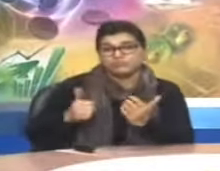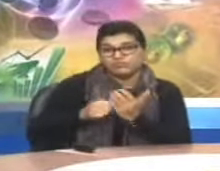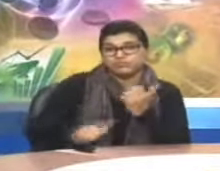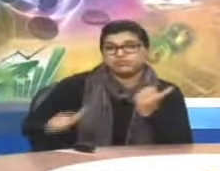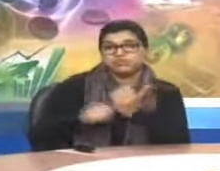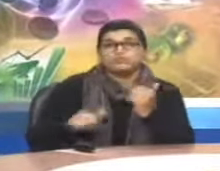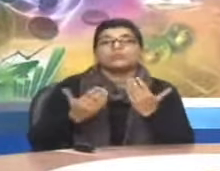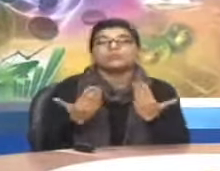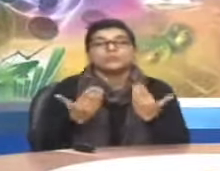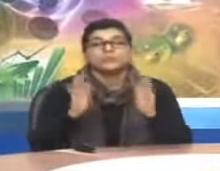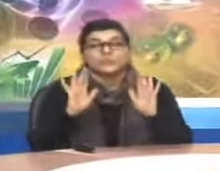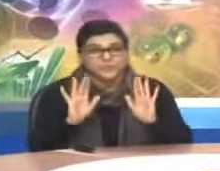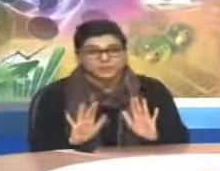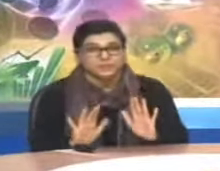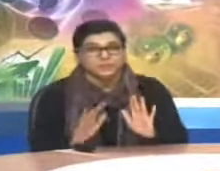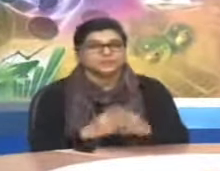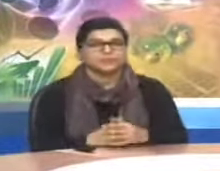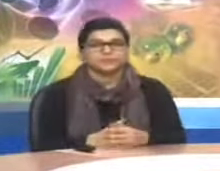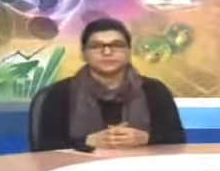So, it is possible